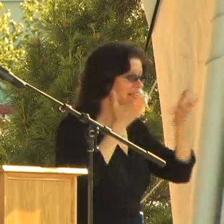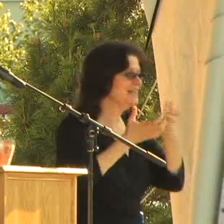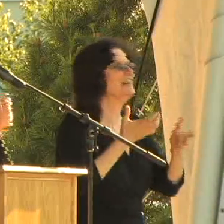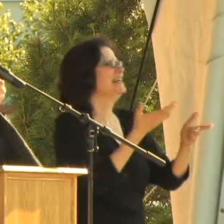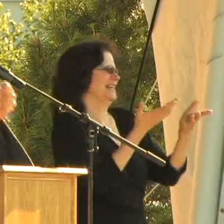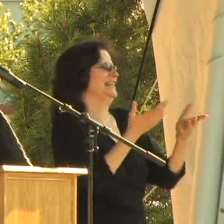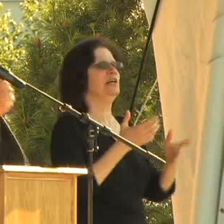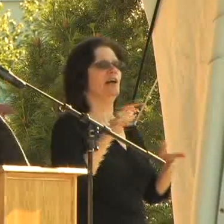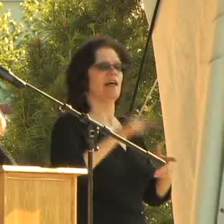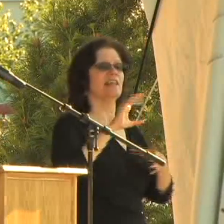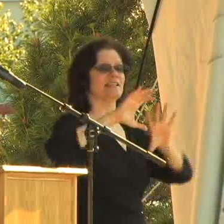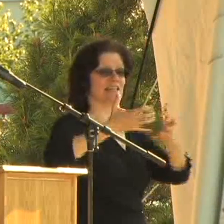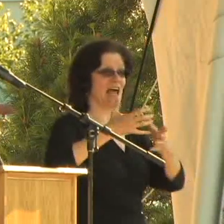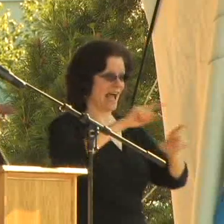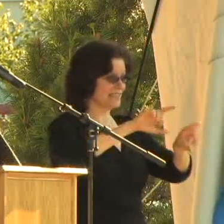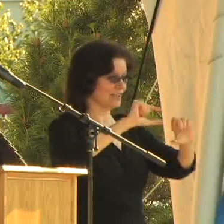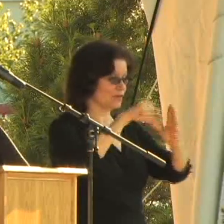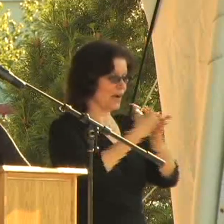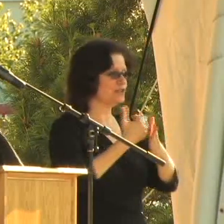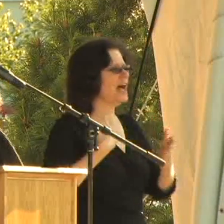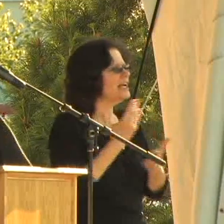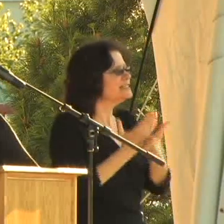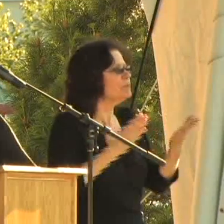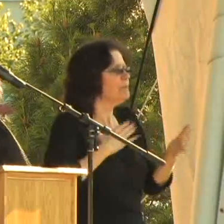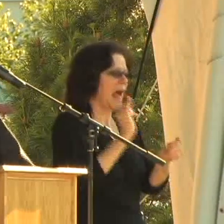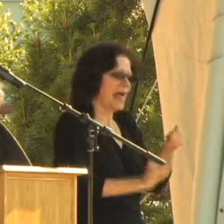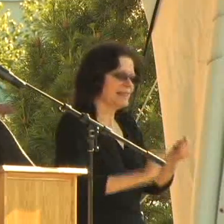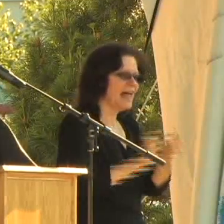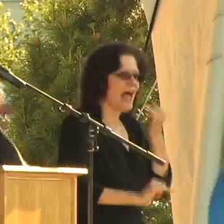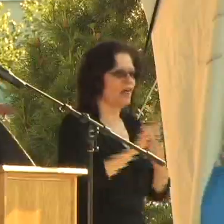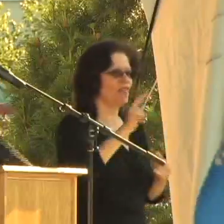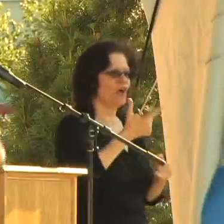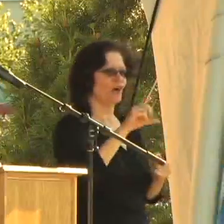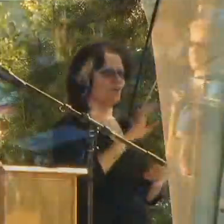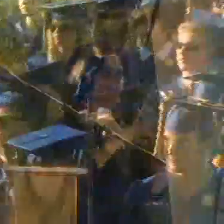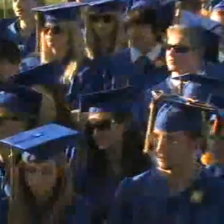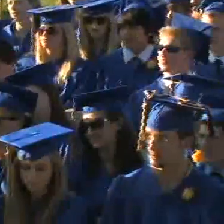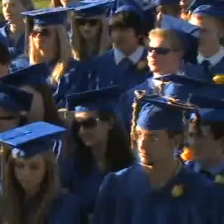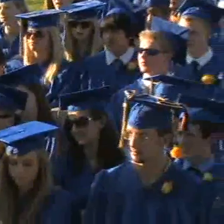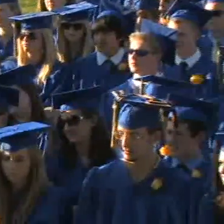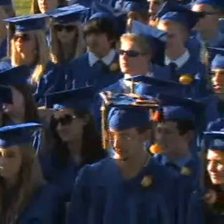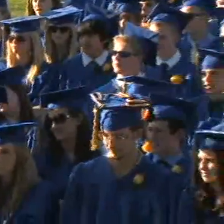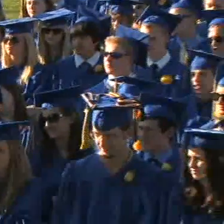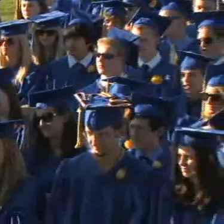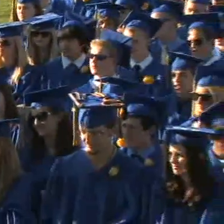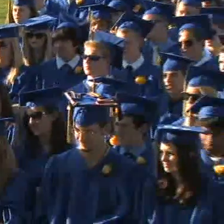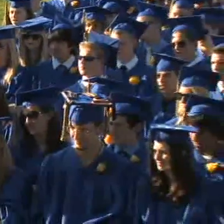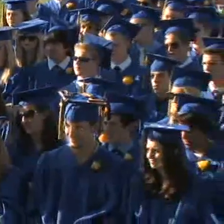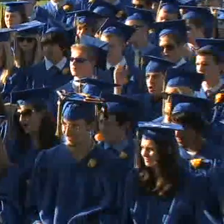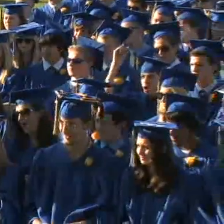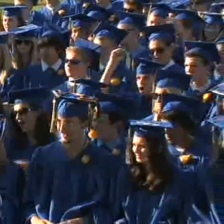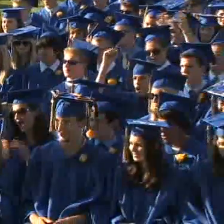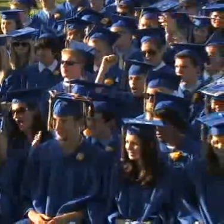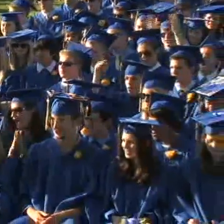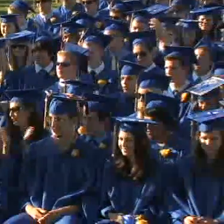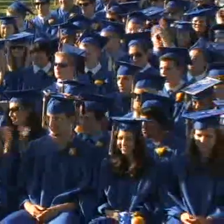And this class of graduates has some of my last third grade students. Can I get another shout out from Central School? A